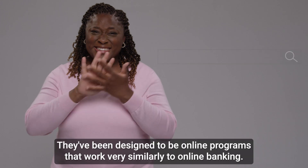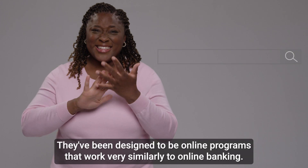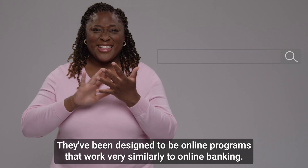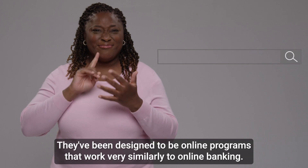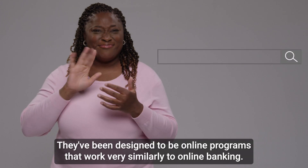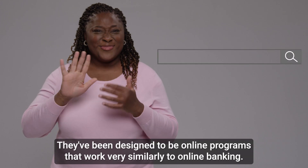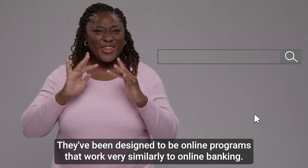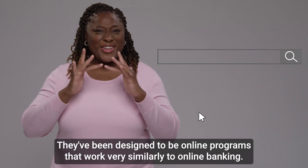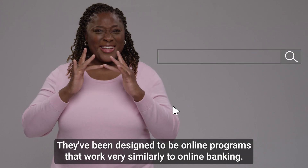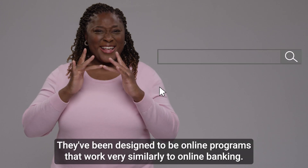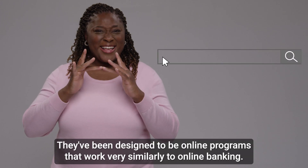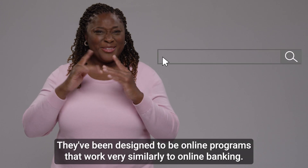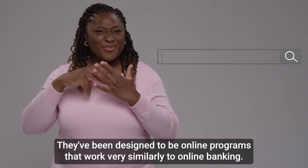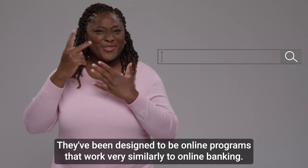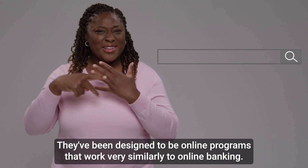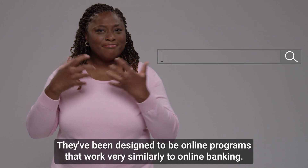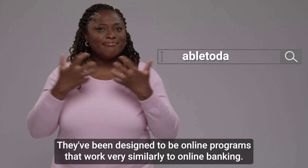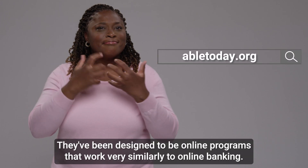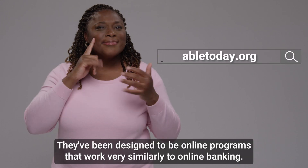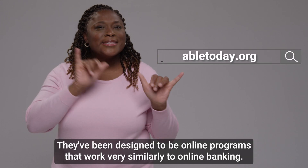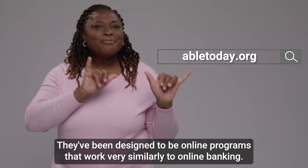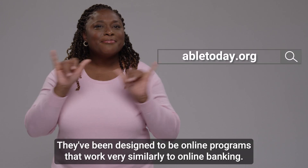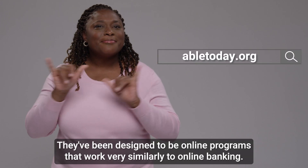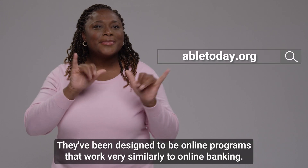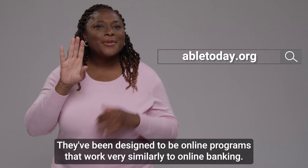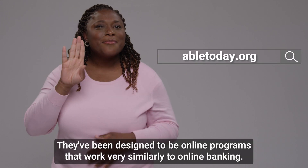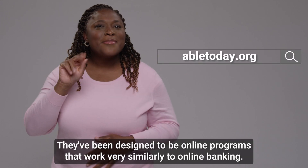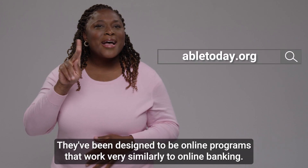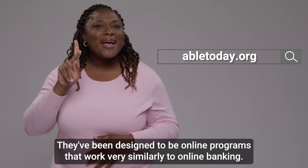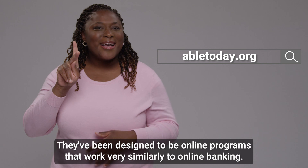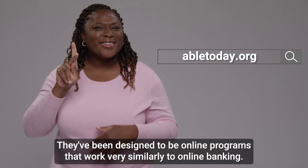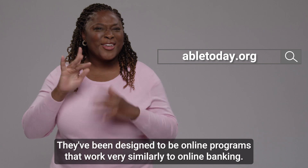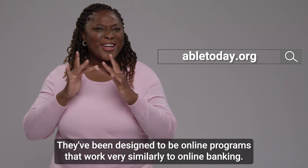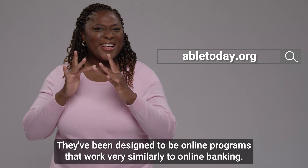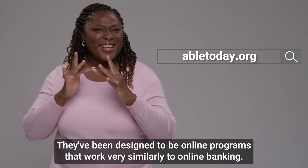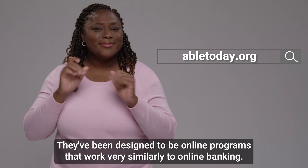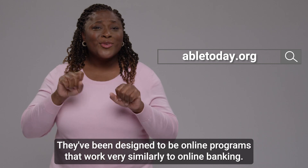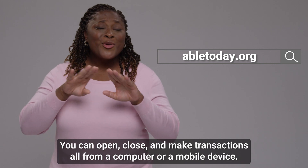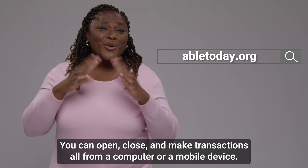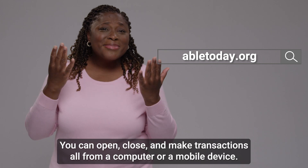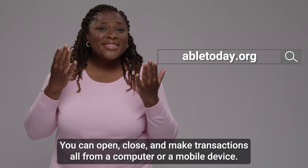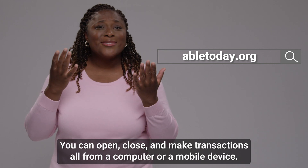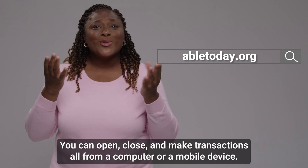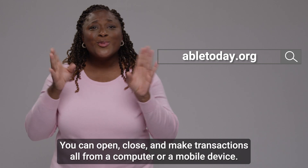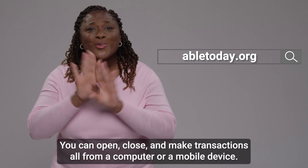They've been designed to be online programs that work very similarly to online banking. You can